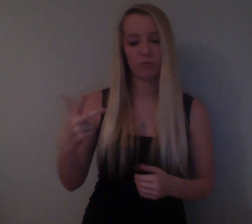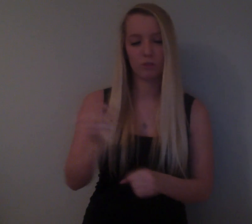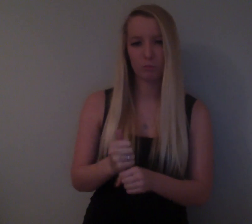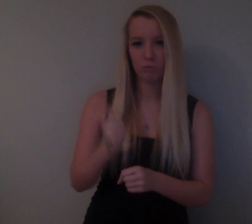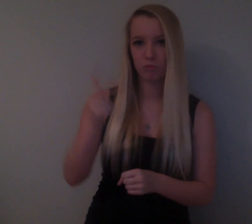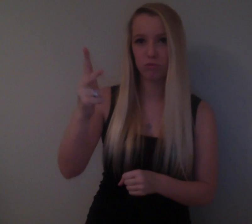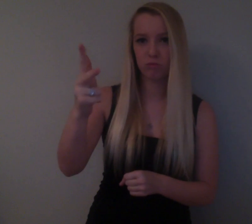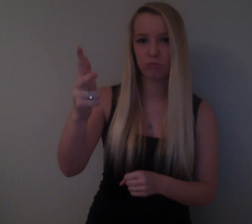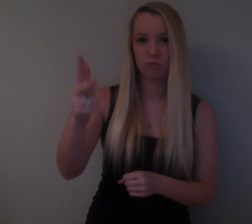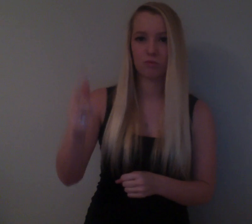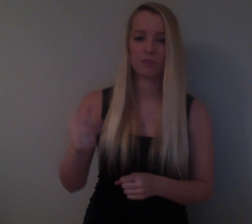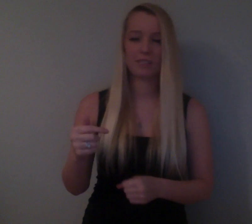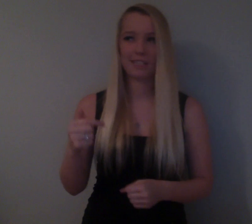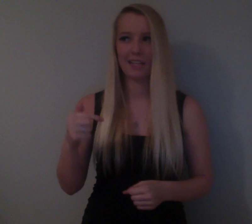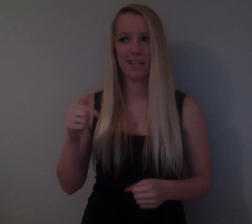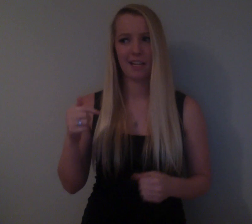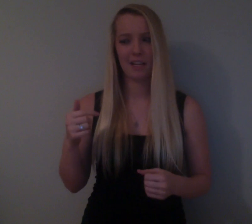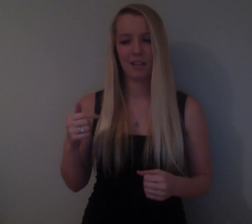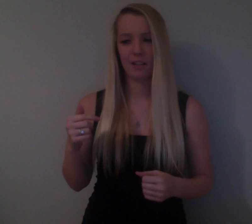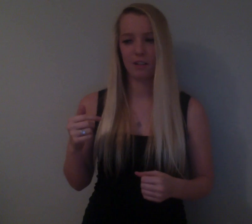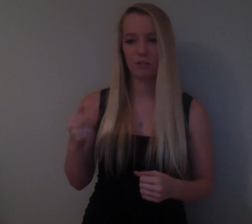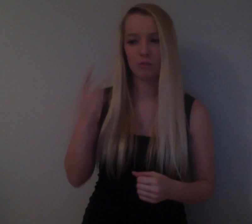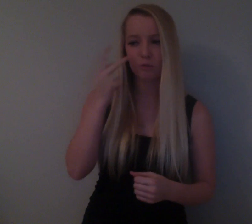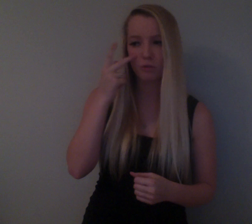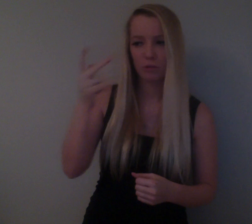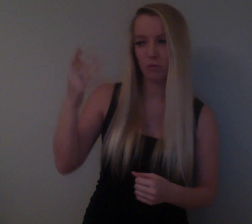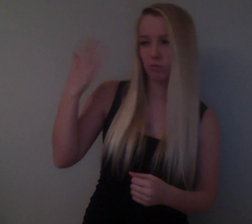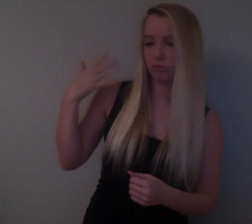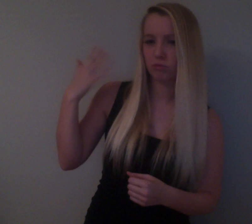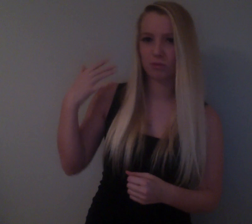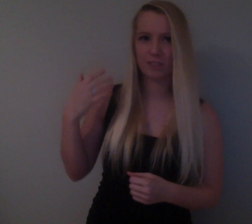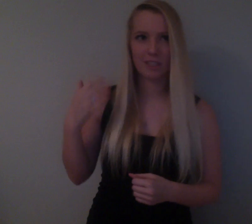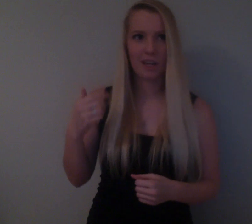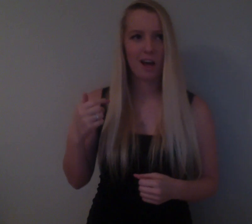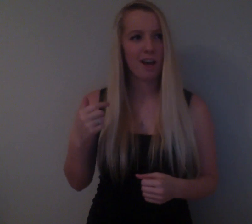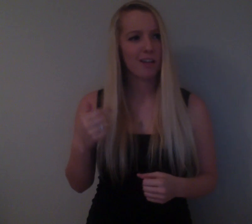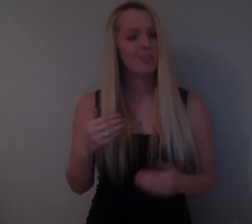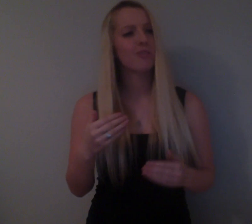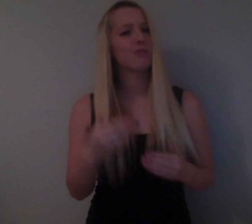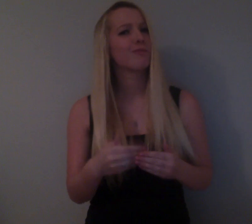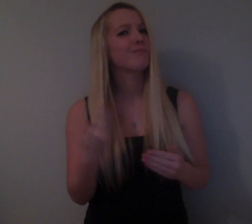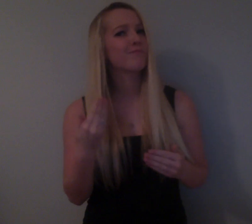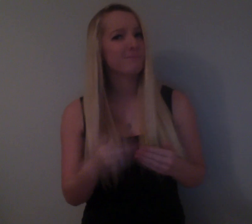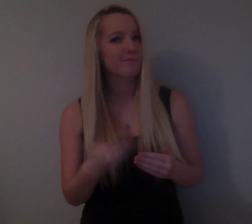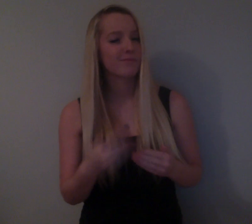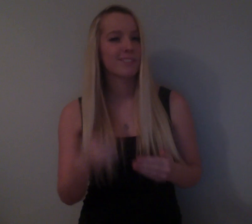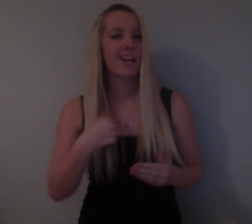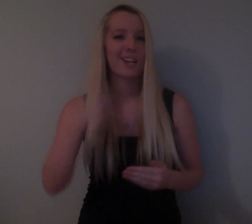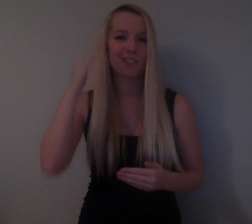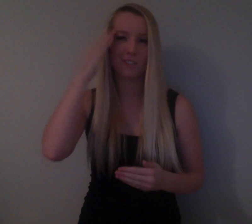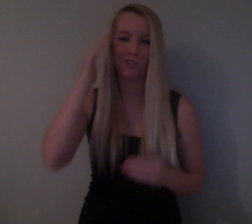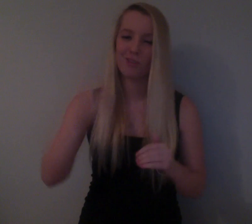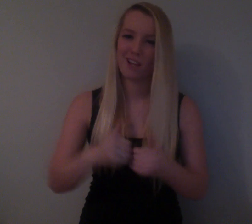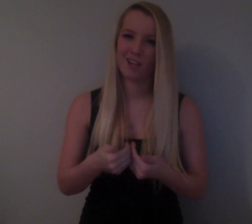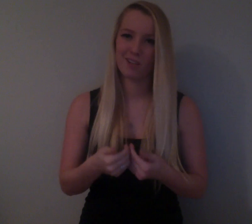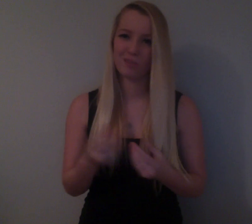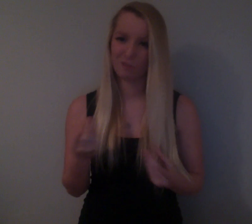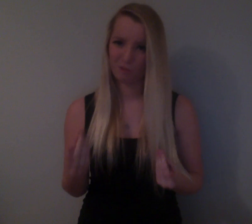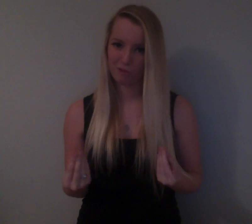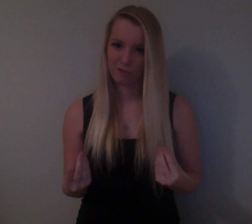because you're going to learn it so fast. So anyway, I think you have an idea. If you don't know the answer to any of the addition